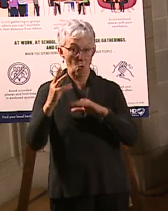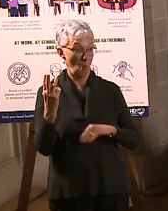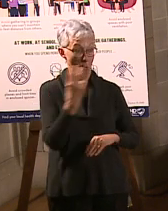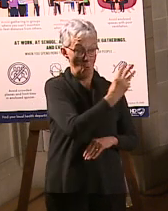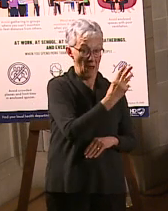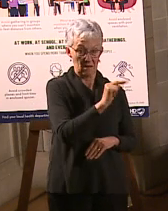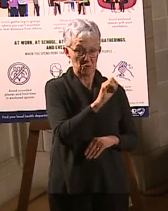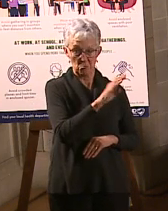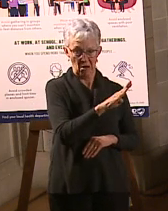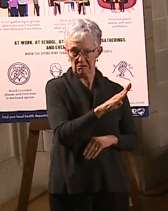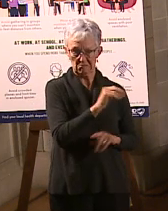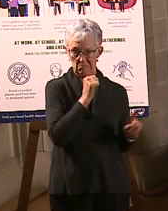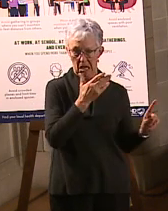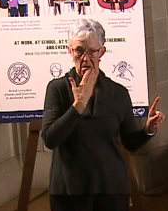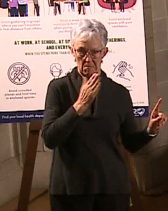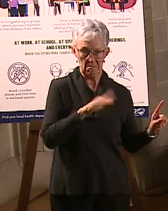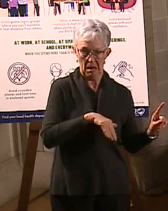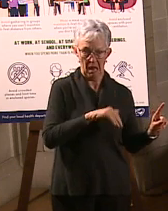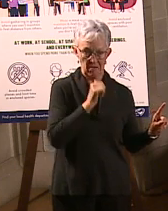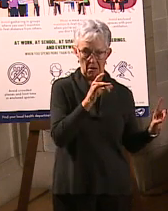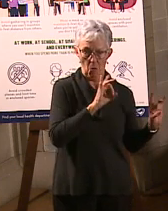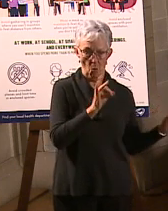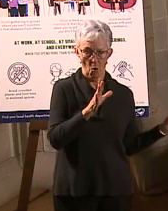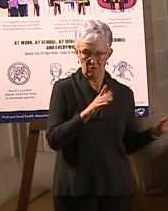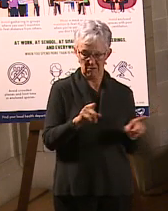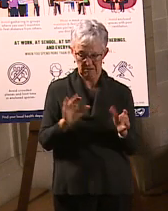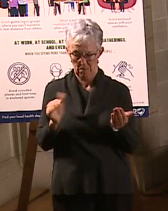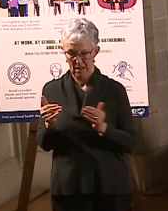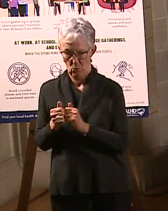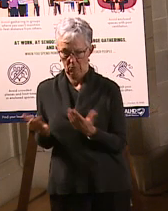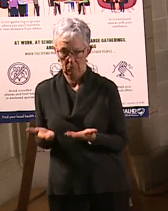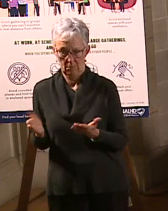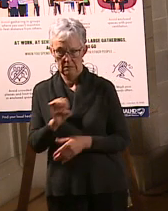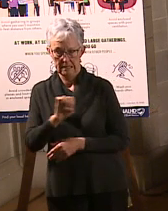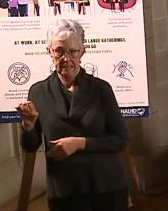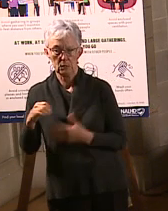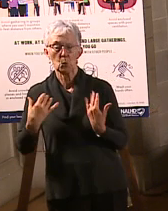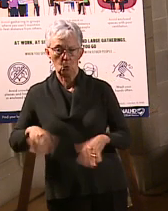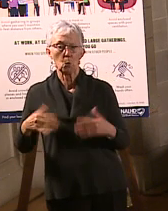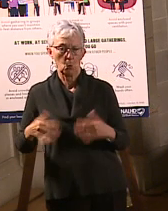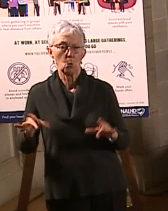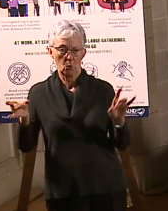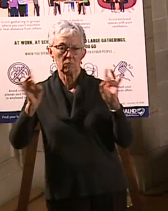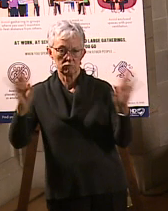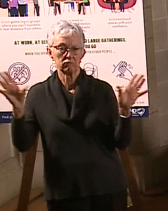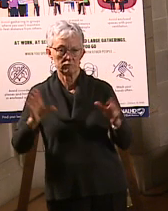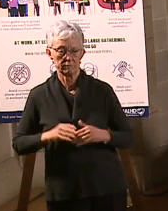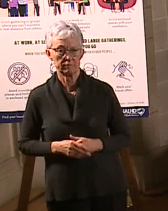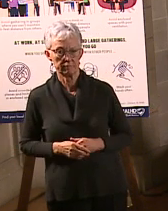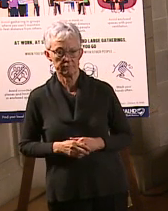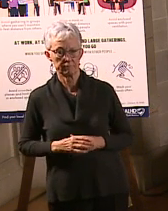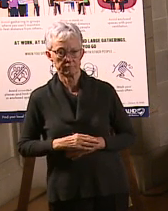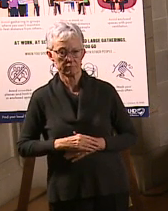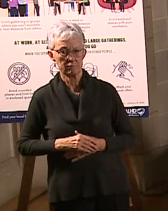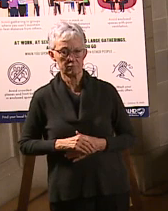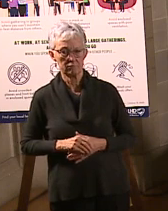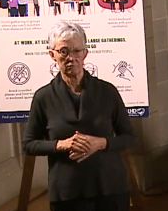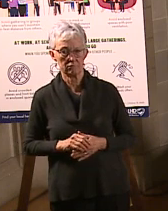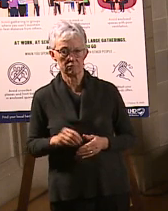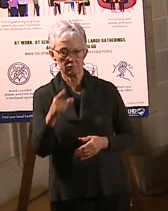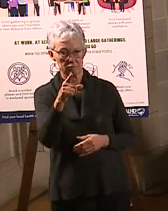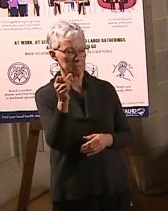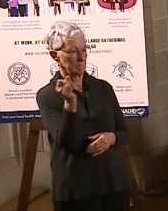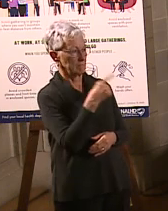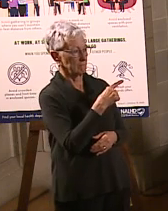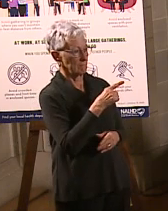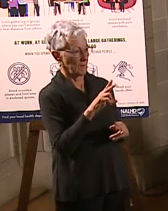as it is here in the eastern part of the state. And so do you have plans in case you have to rescue people, will